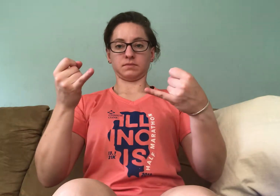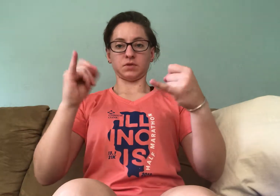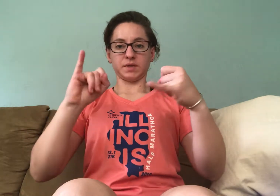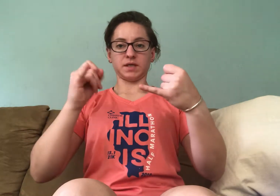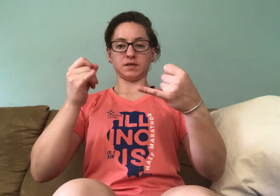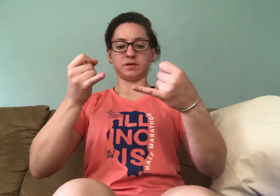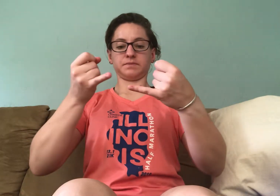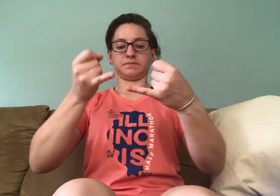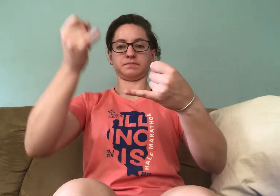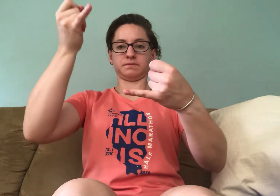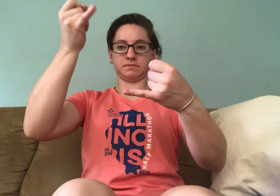Pinkies here.